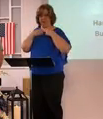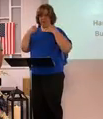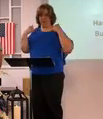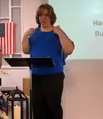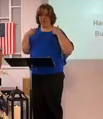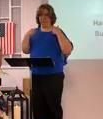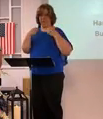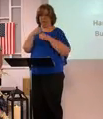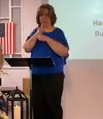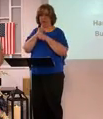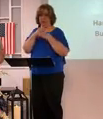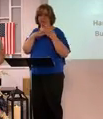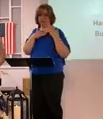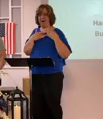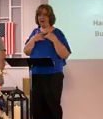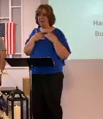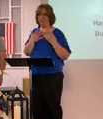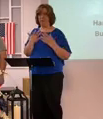And